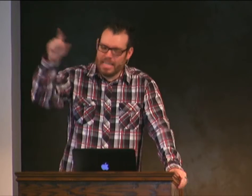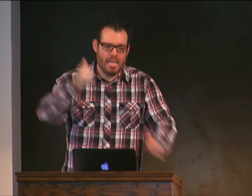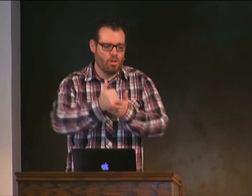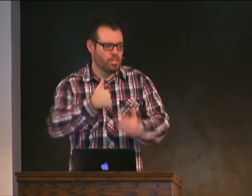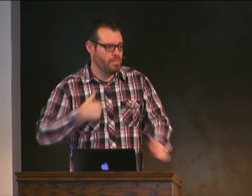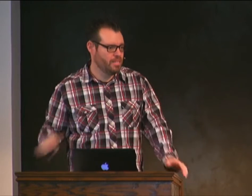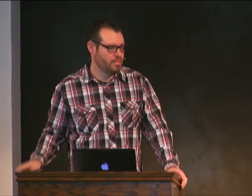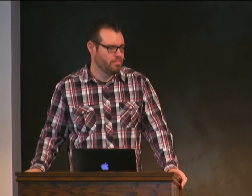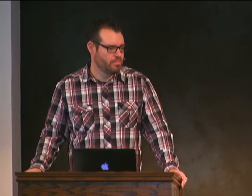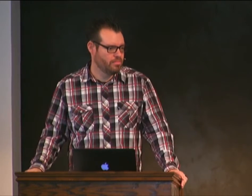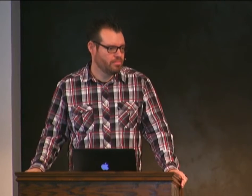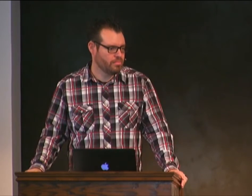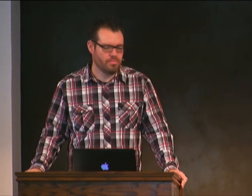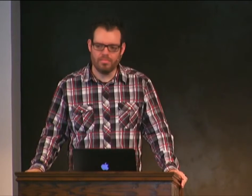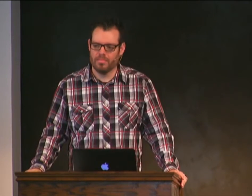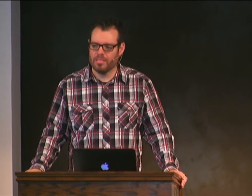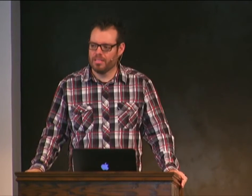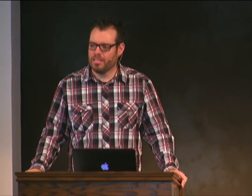He helps me.